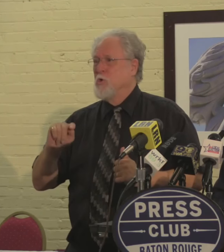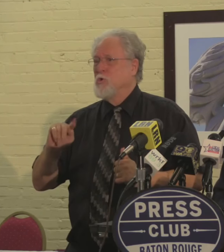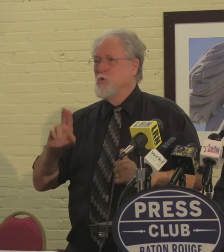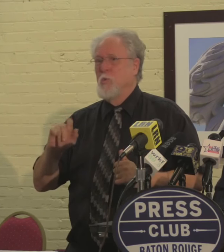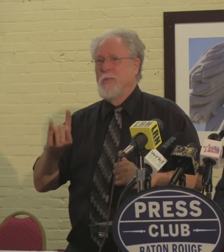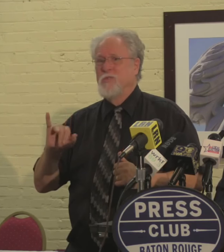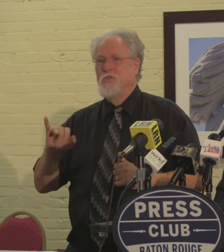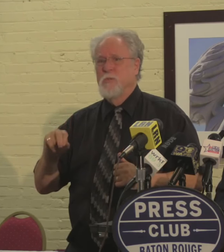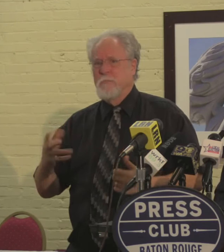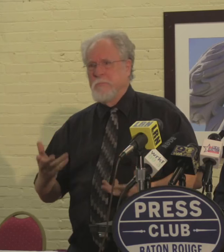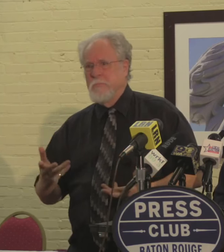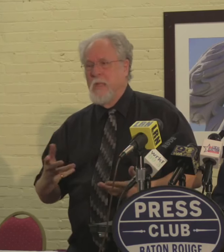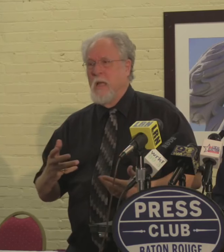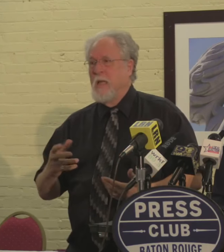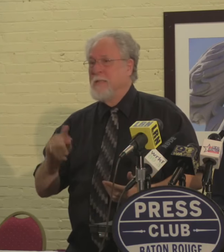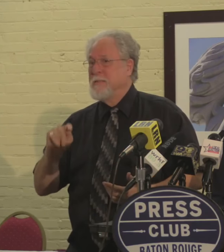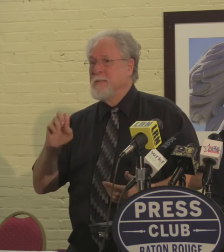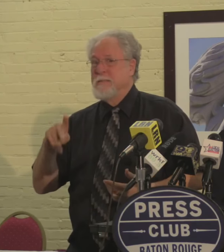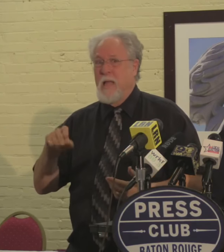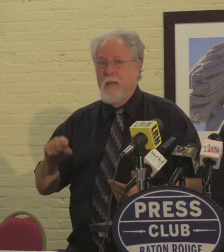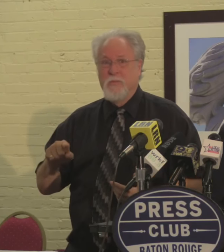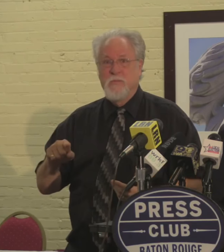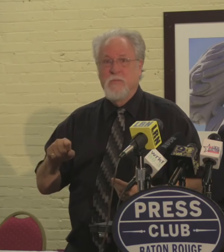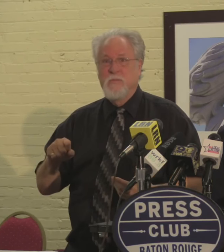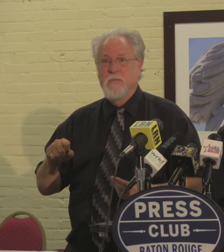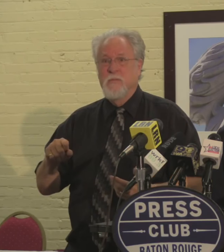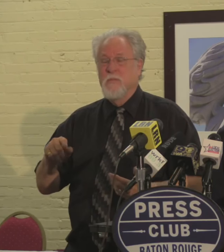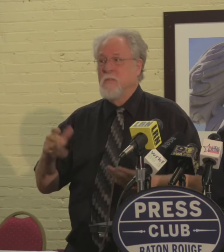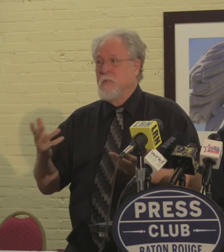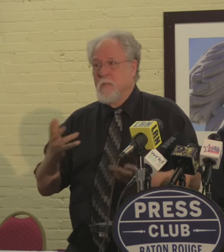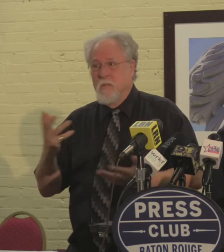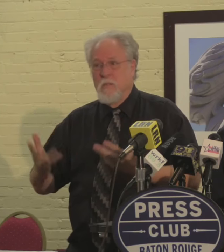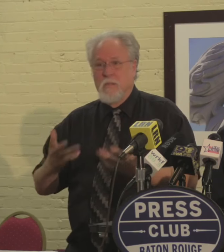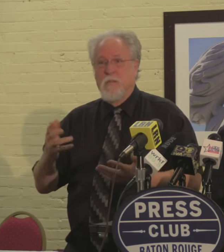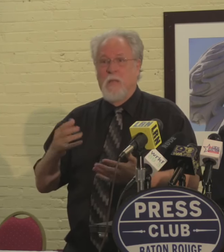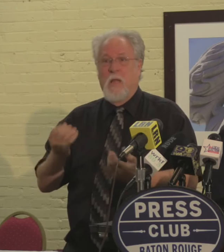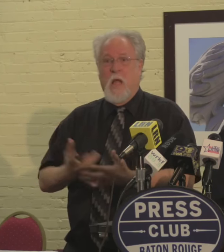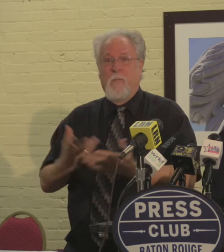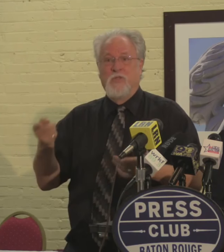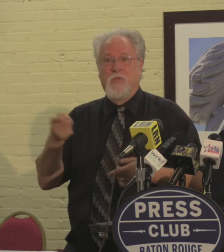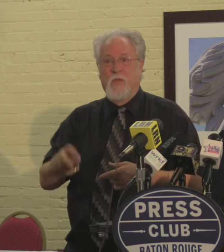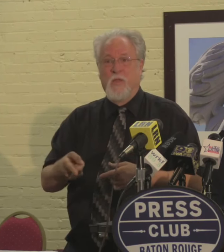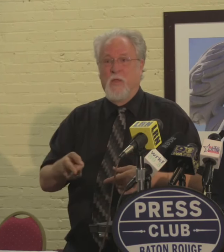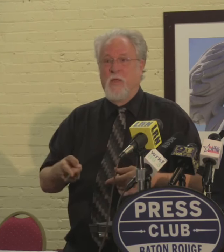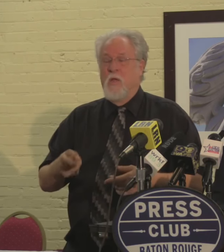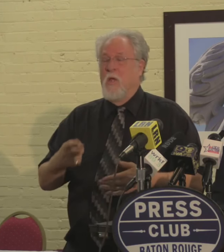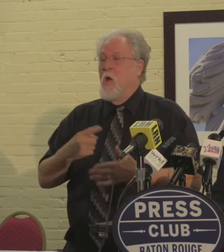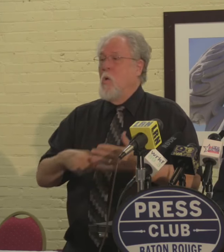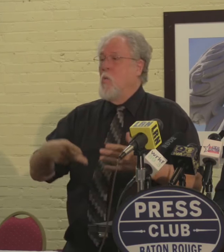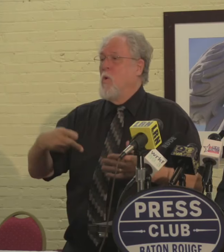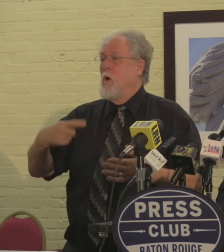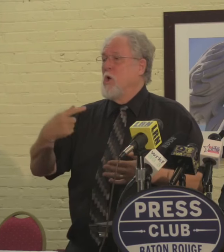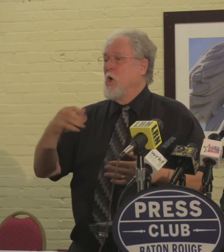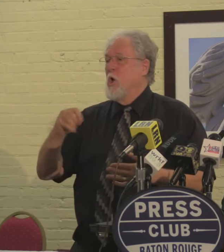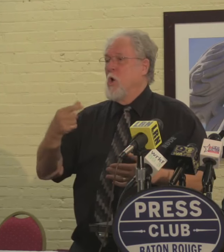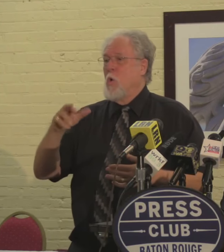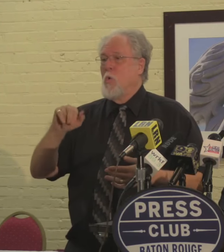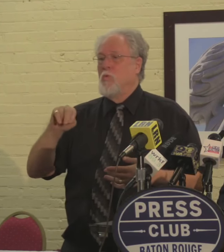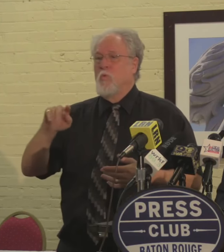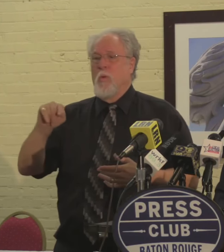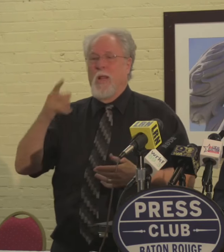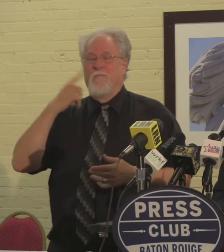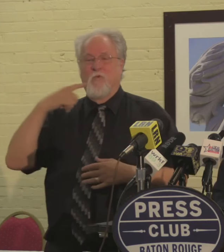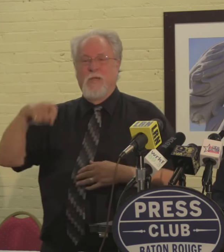be, how much TOPS will pay towards the tuition, what the Go Grant situation is going to be for needy